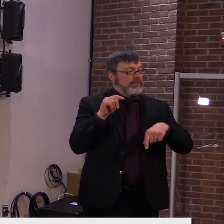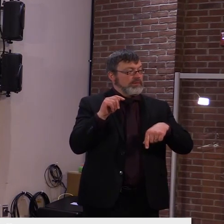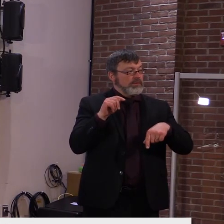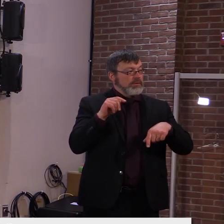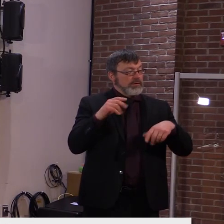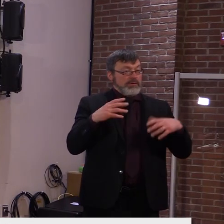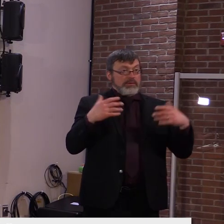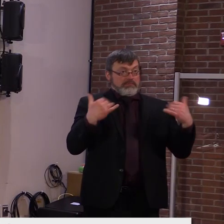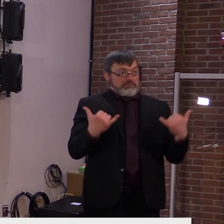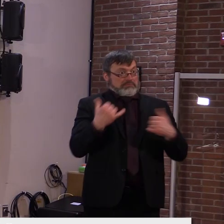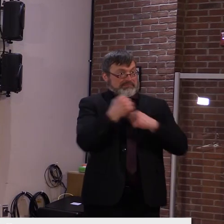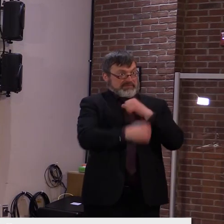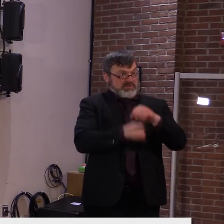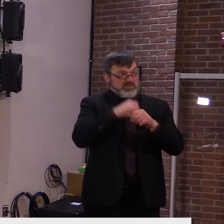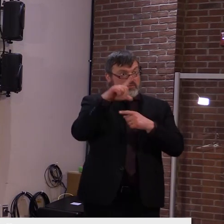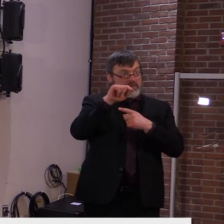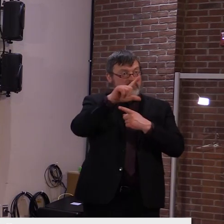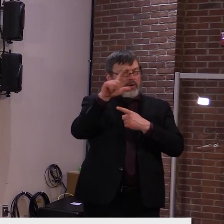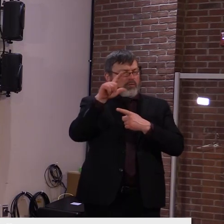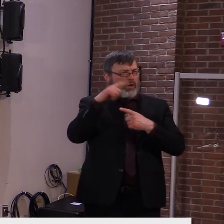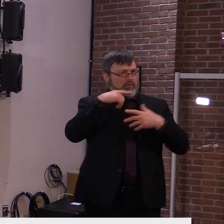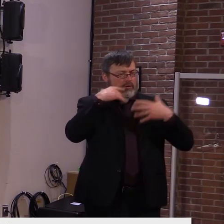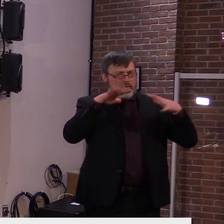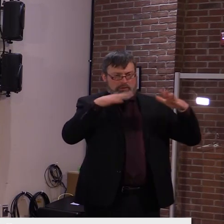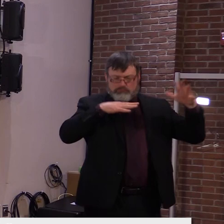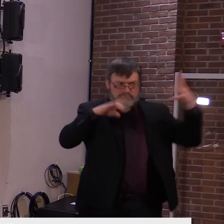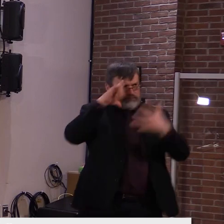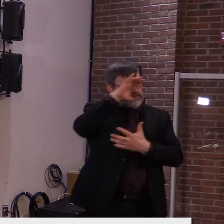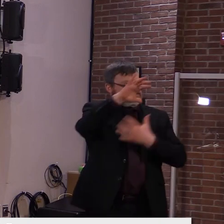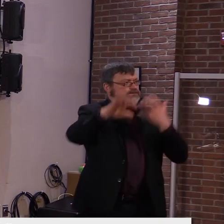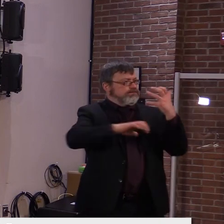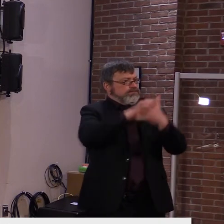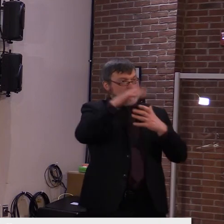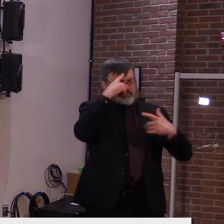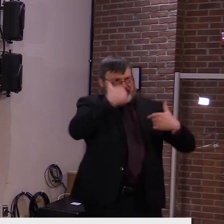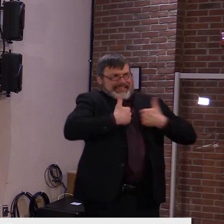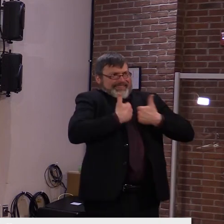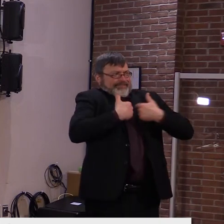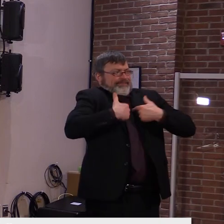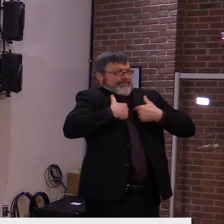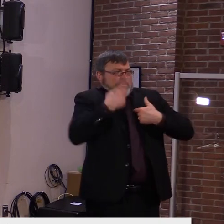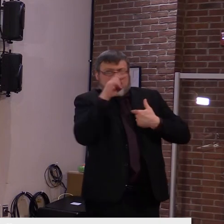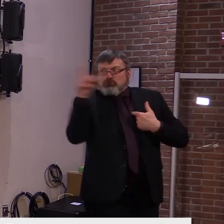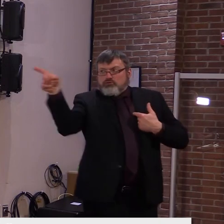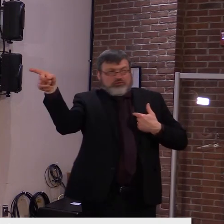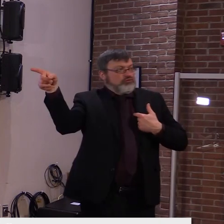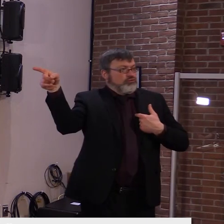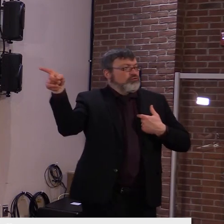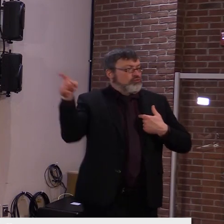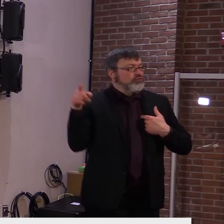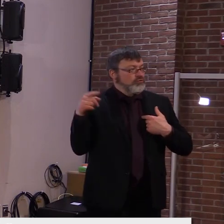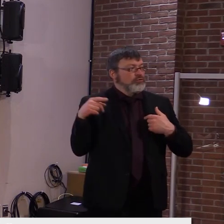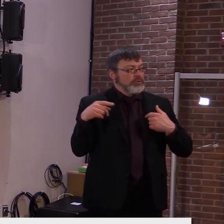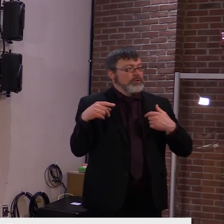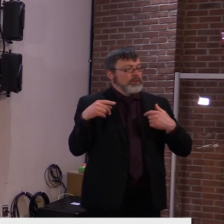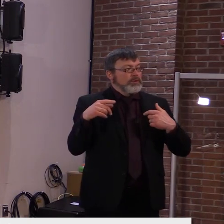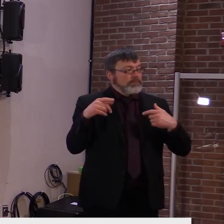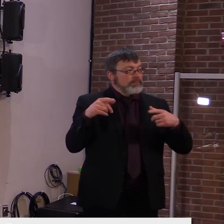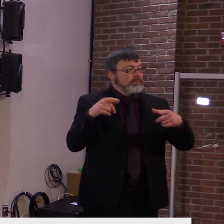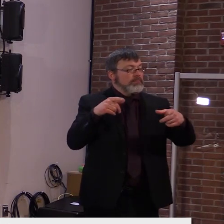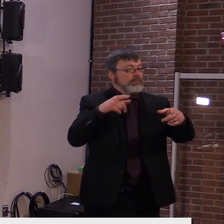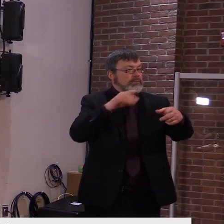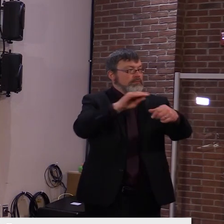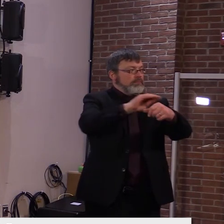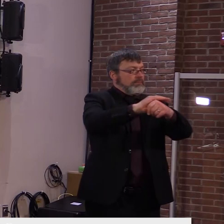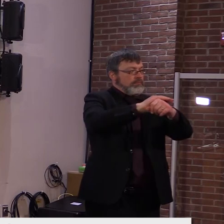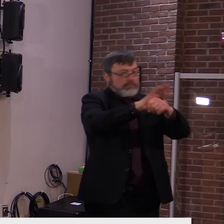case to 1 in 5 Vermonters vaccinated against a new virus that never was in humans before